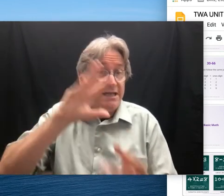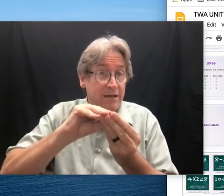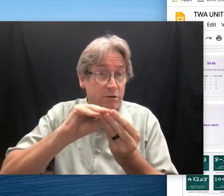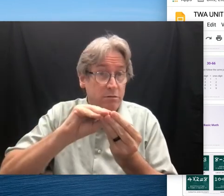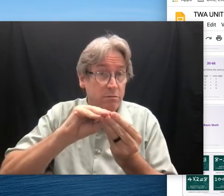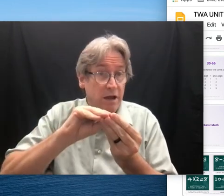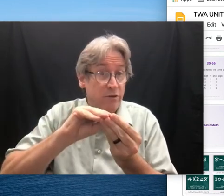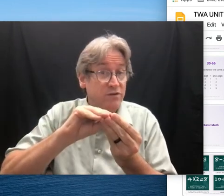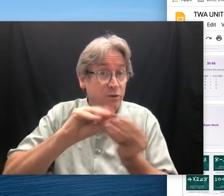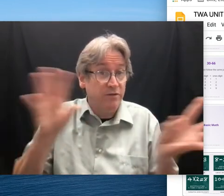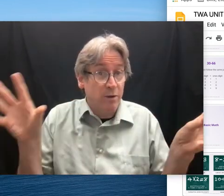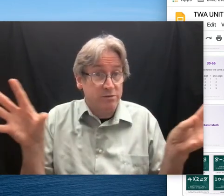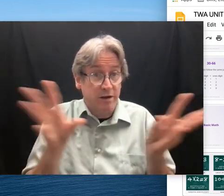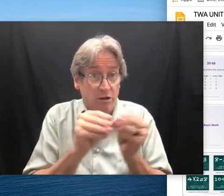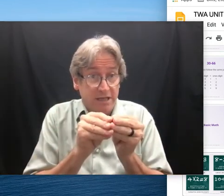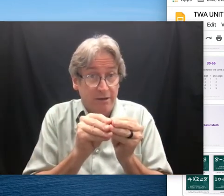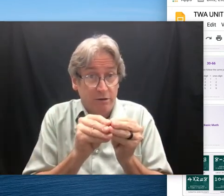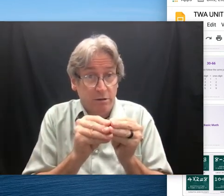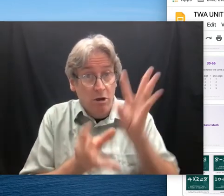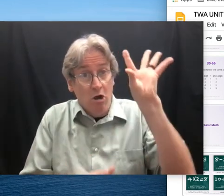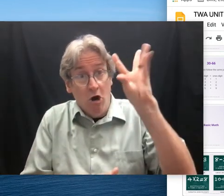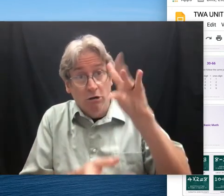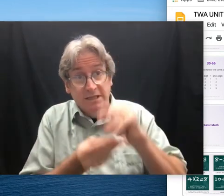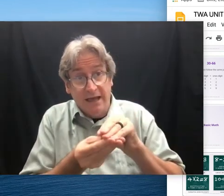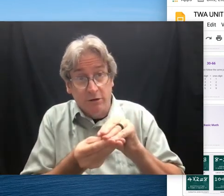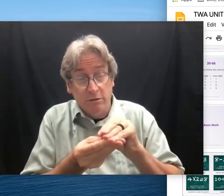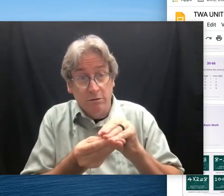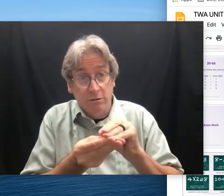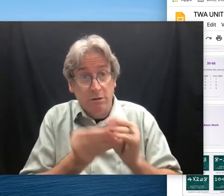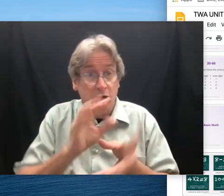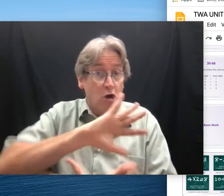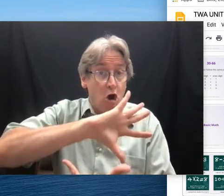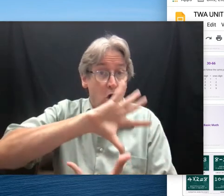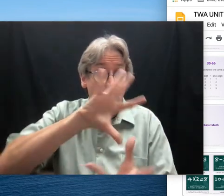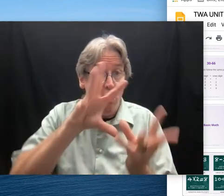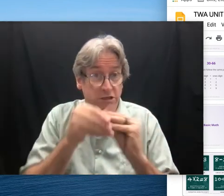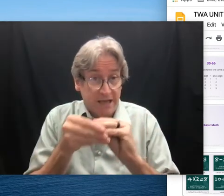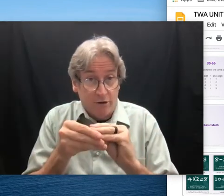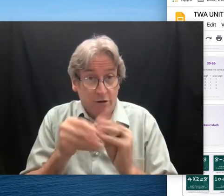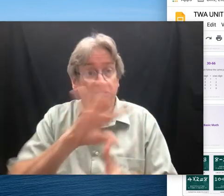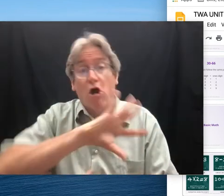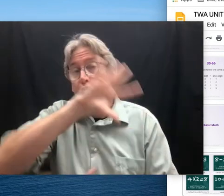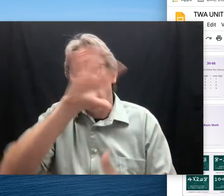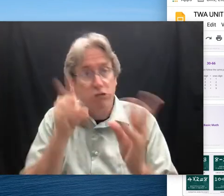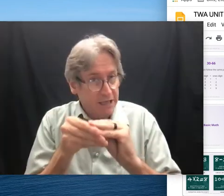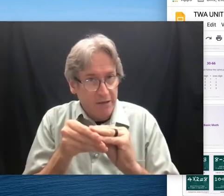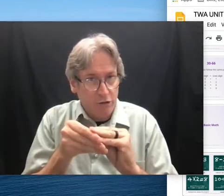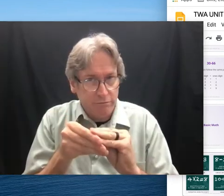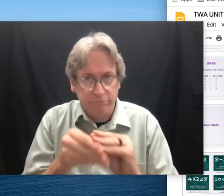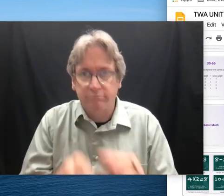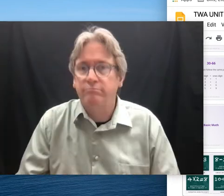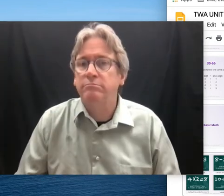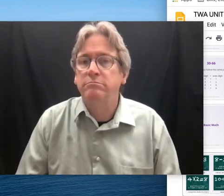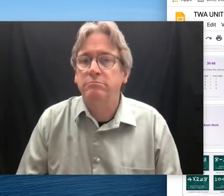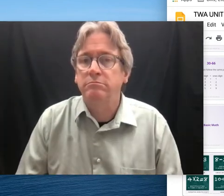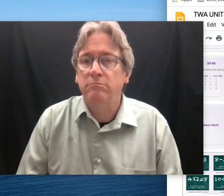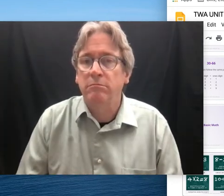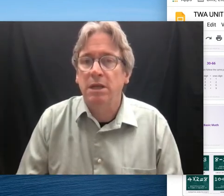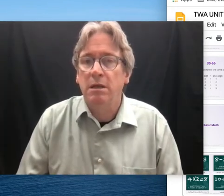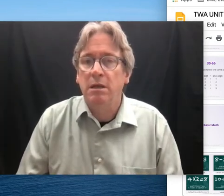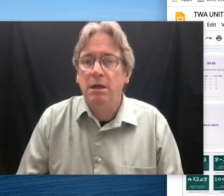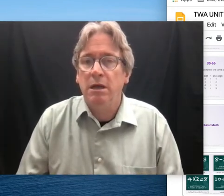All together, and there's a few different ways, right? All together, all together, all together, all together.